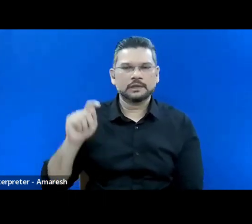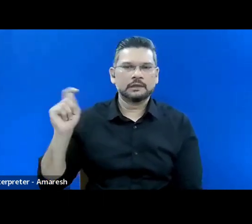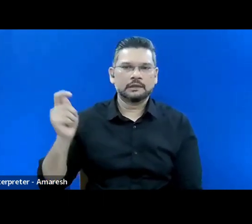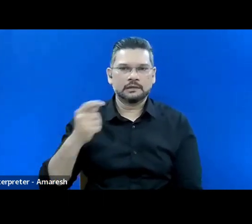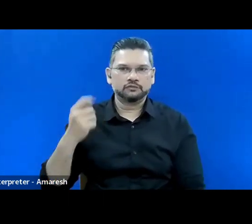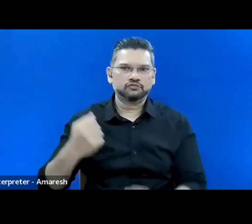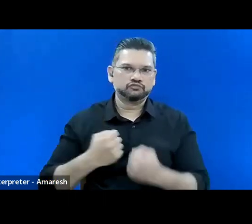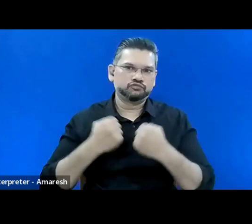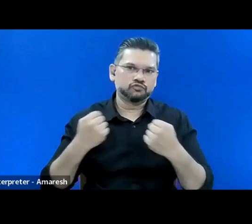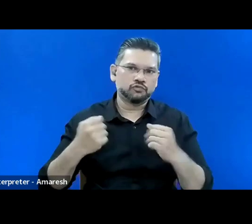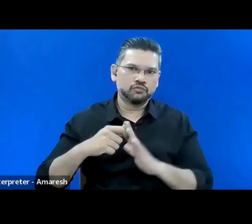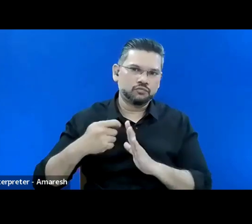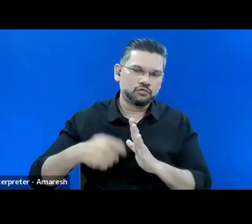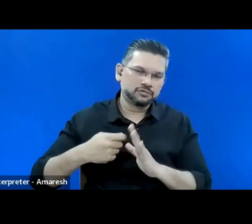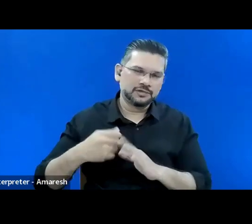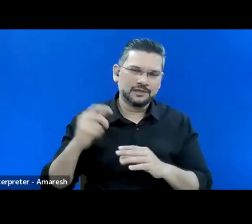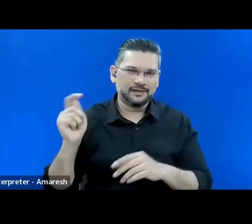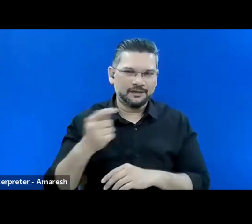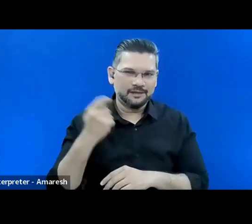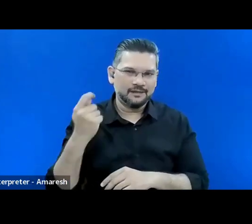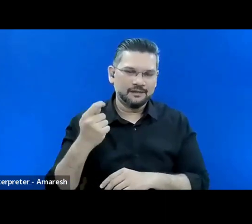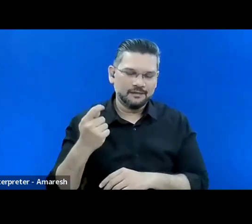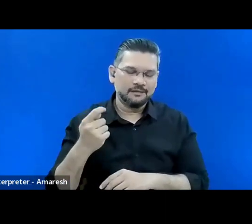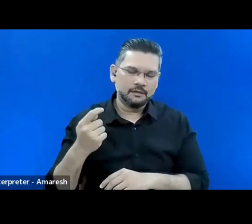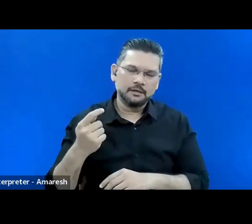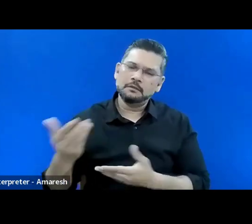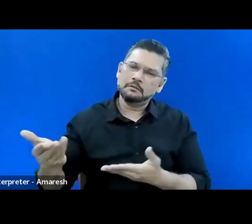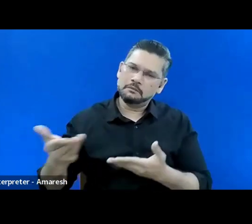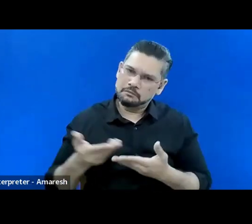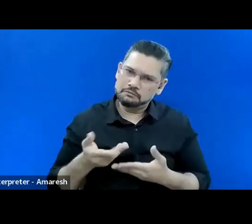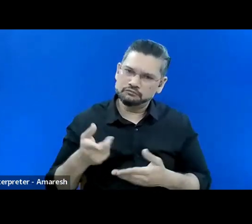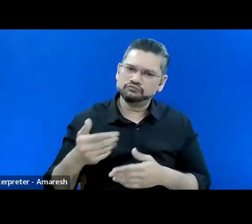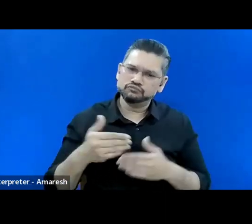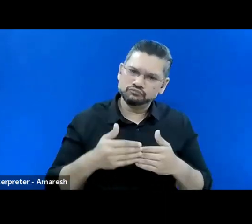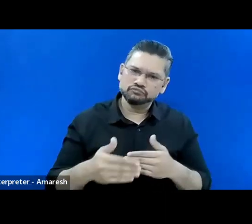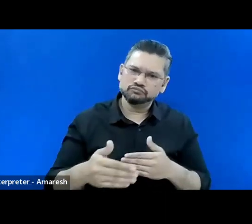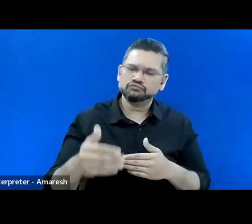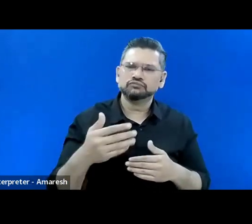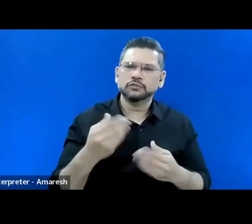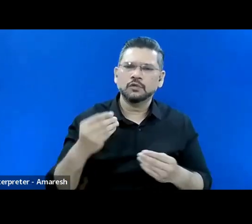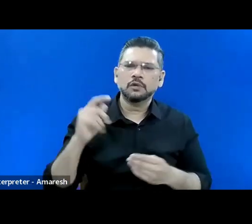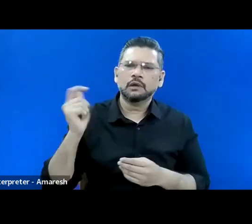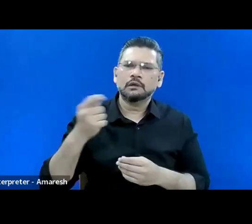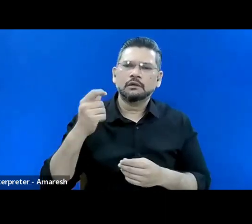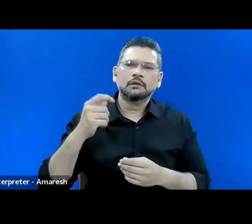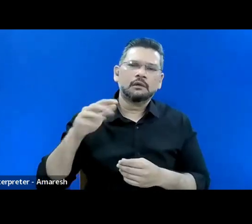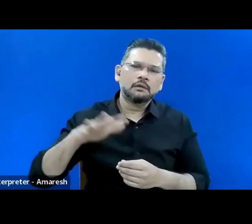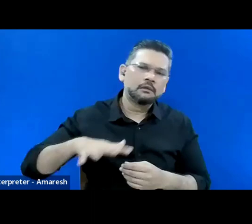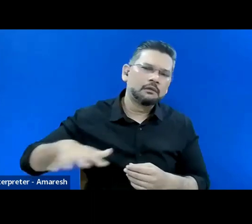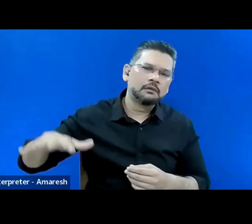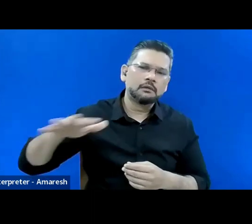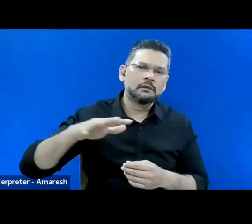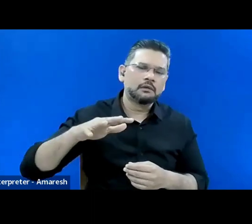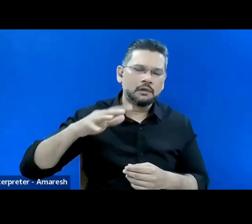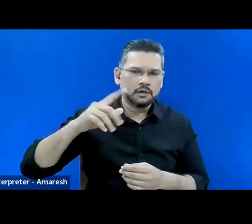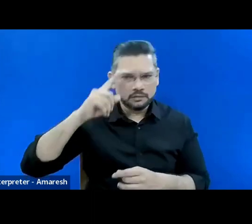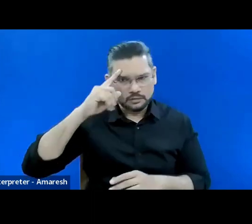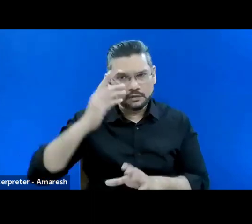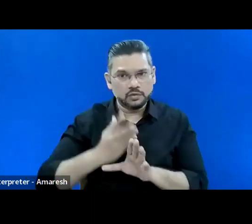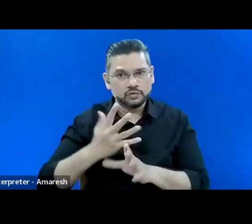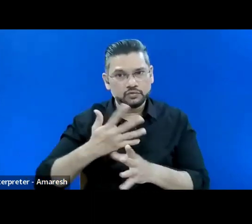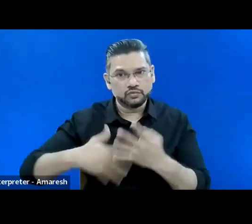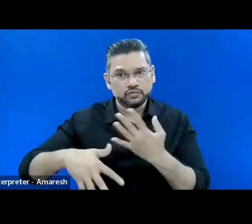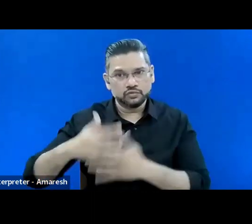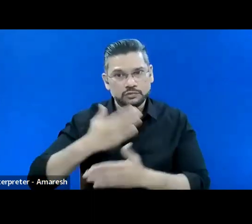to next take the floor and share with us the stories of youth with psychosocial disabilities from Kenya, and specifically how it has